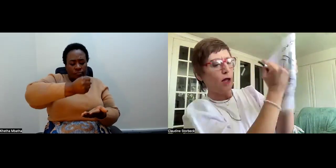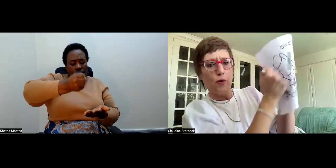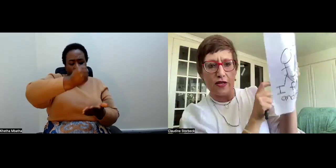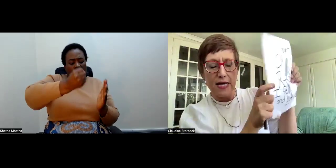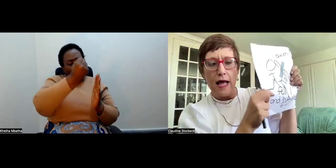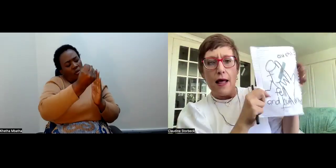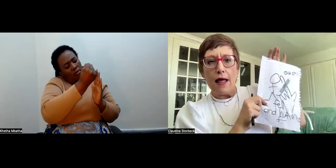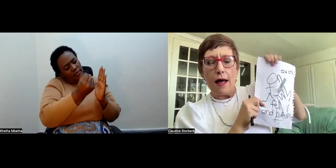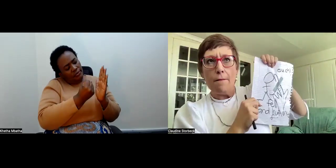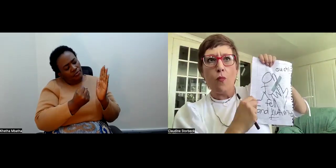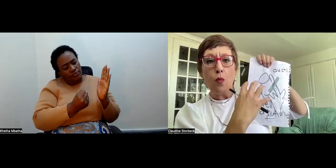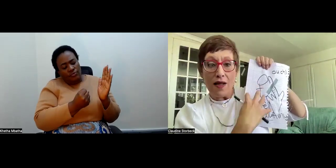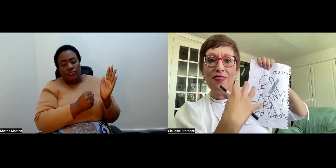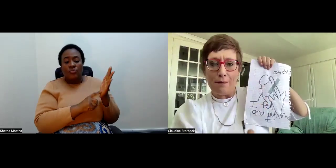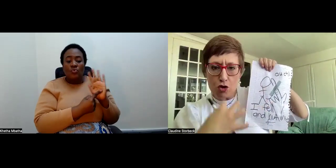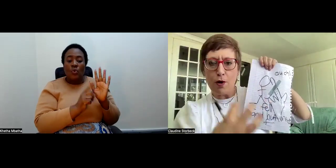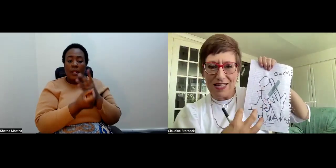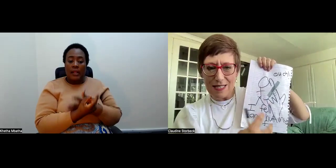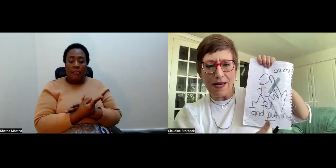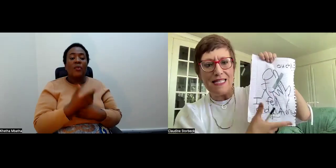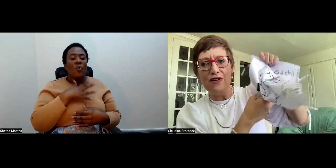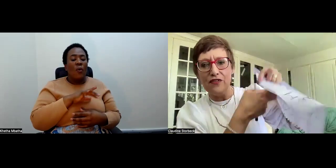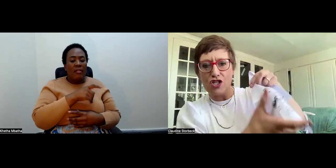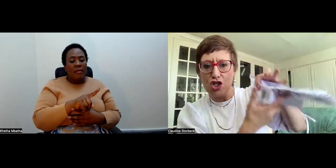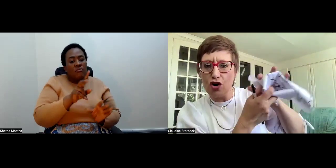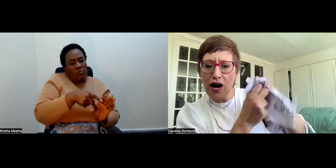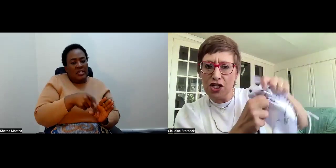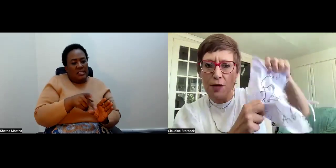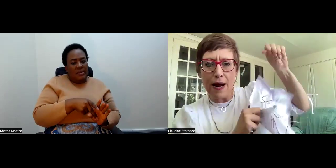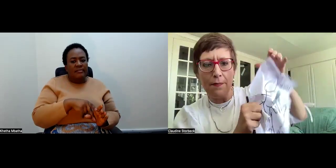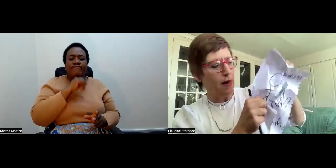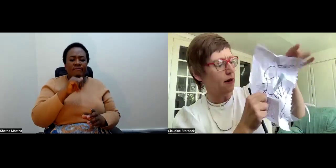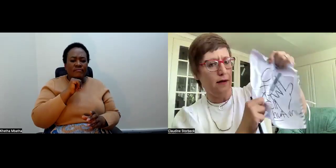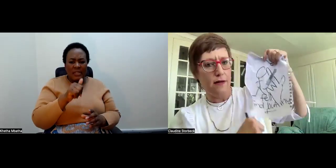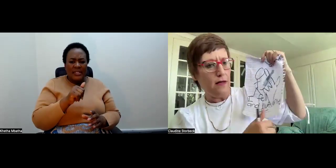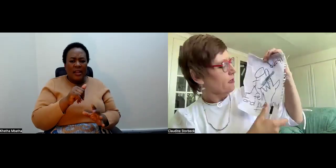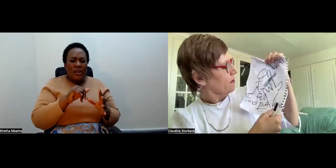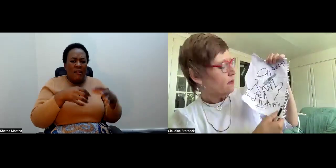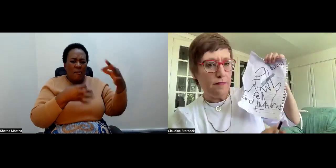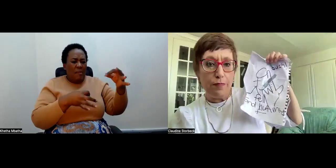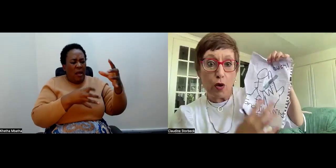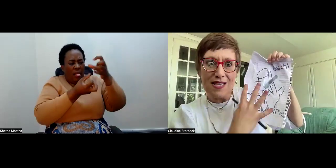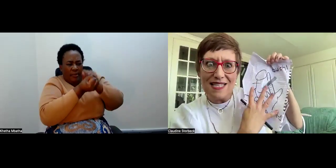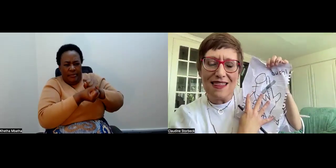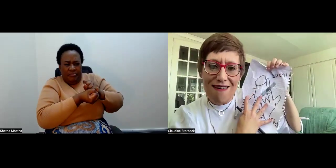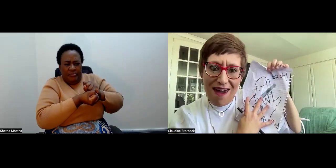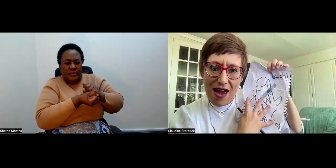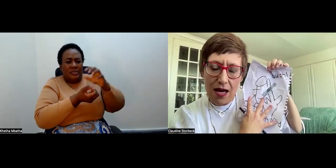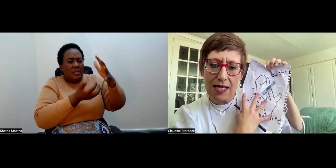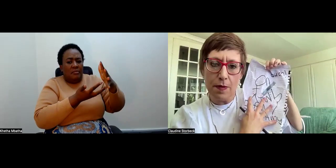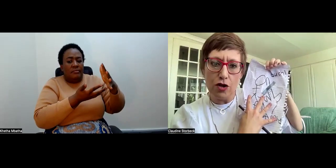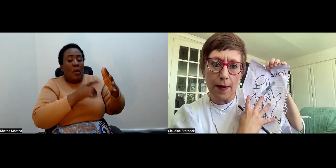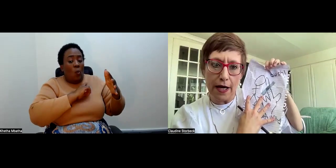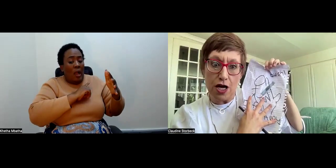scratch and tickle with it. We want them to participate, even if it's a scrunchy paper, because this is